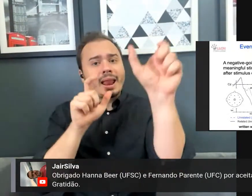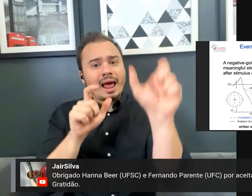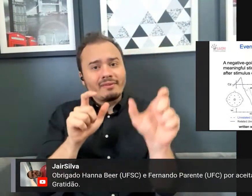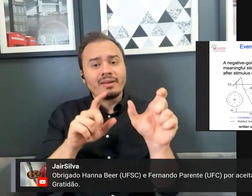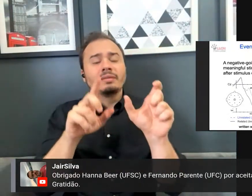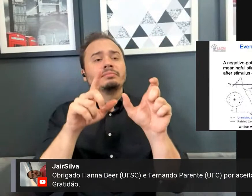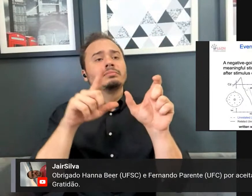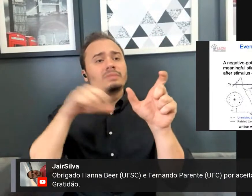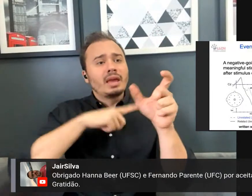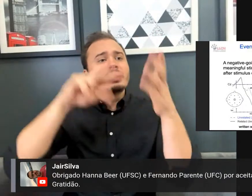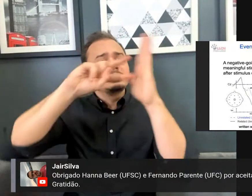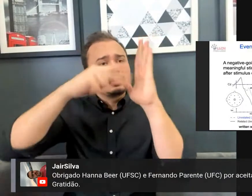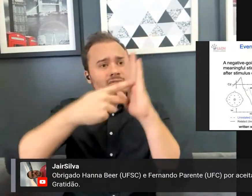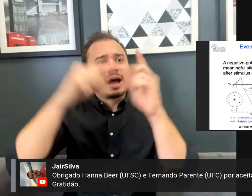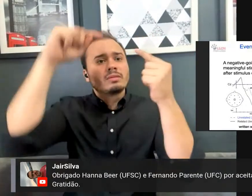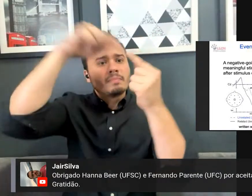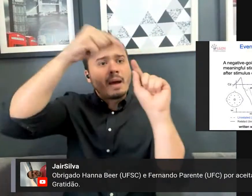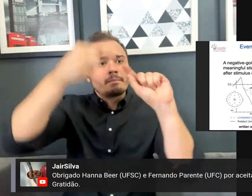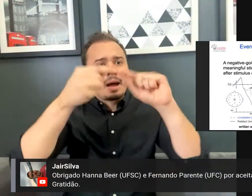difficult thing, for the unrelated